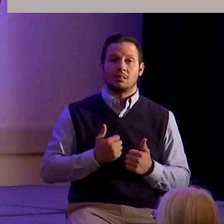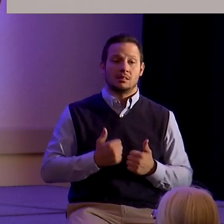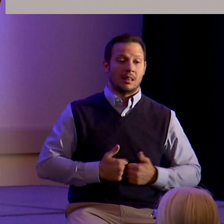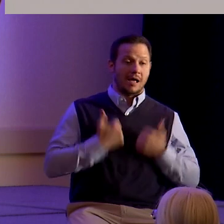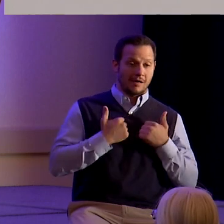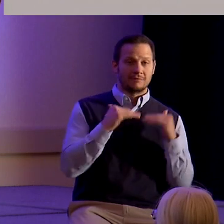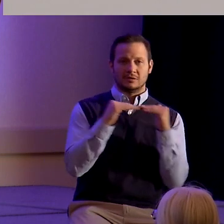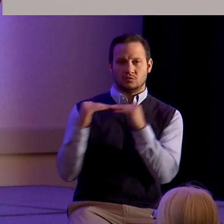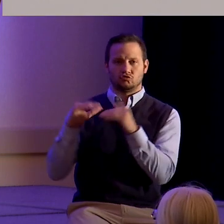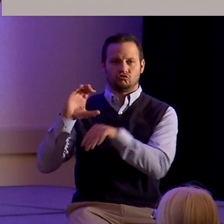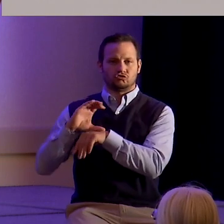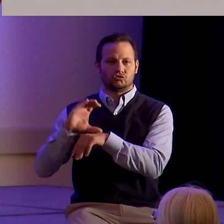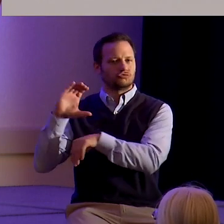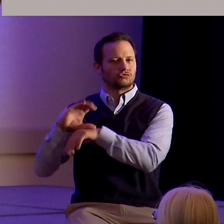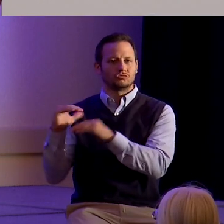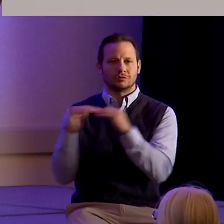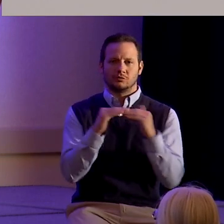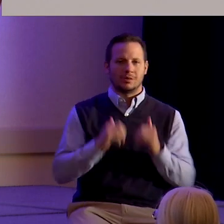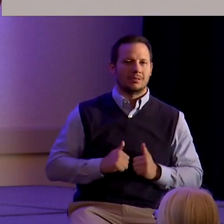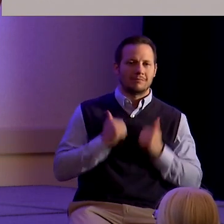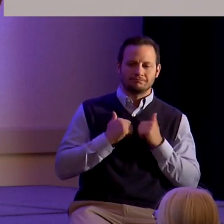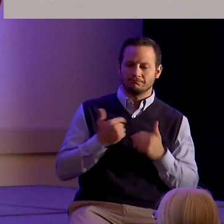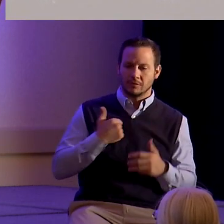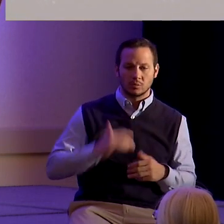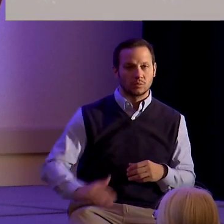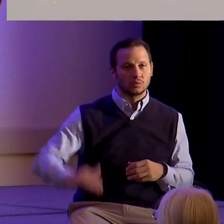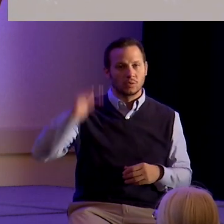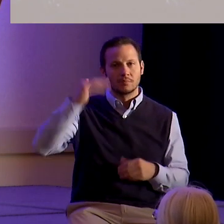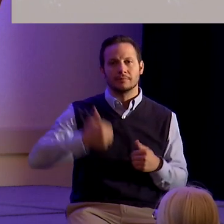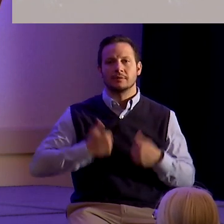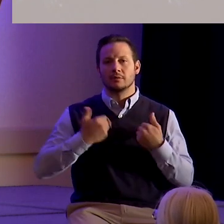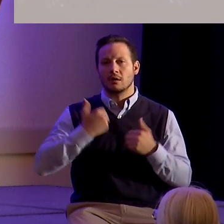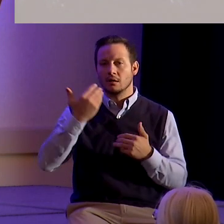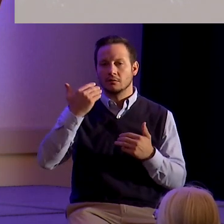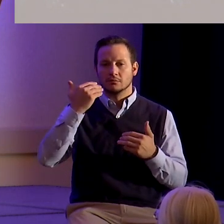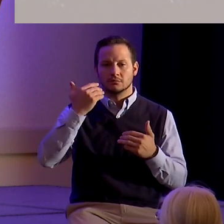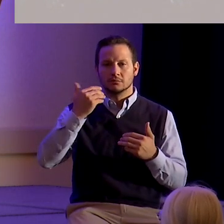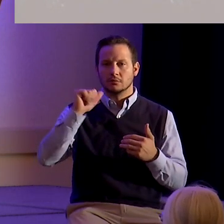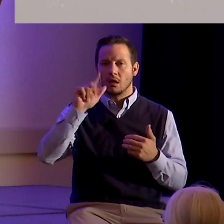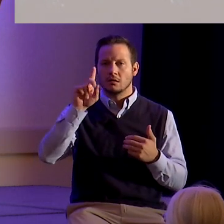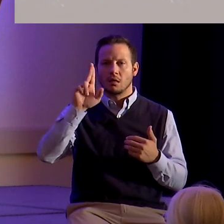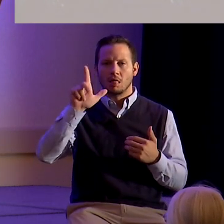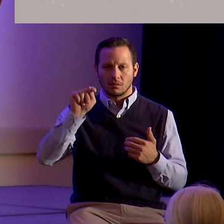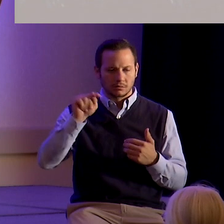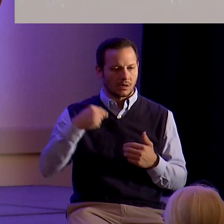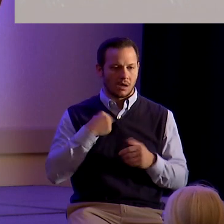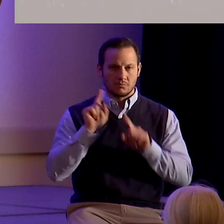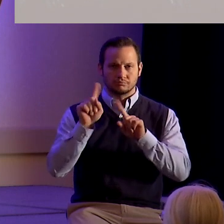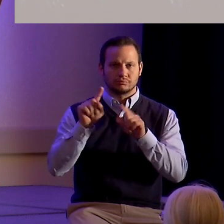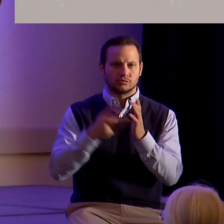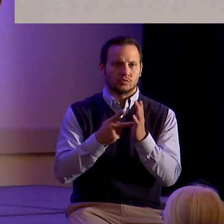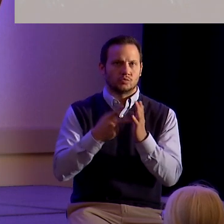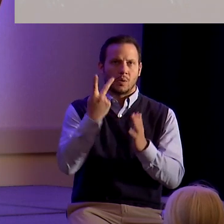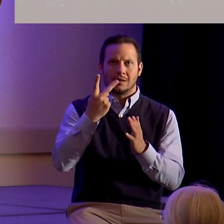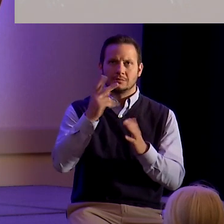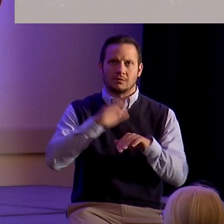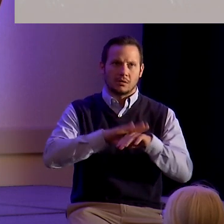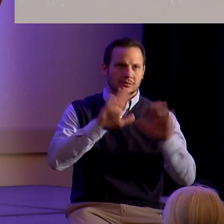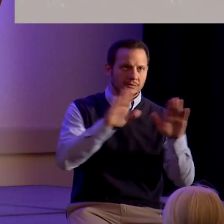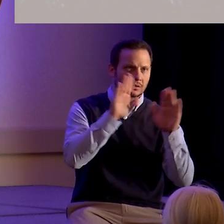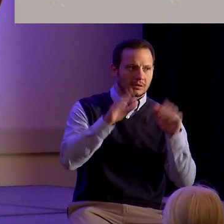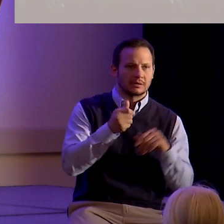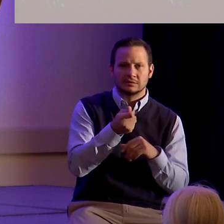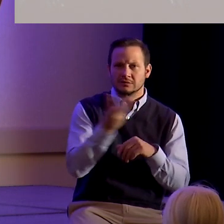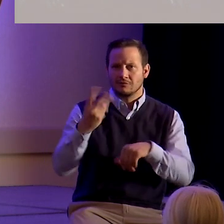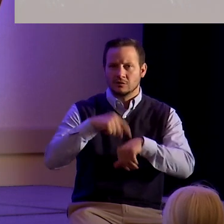my entire life, and even in young adulthood, I was in church at least twice on Sundays, several times during